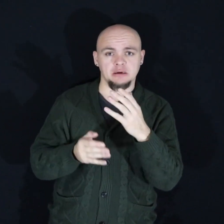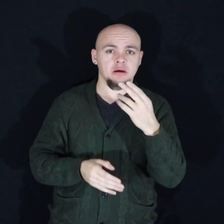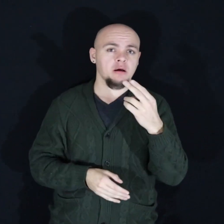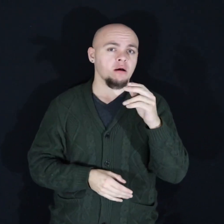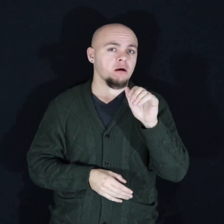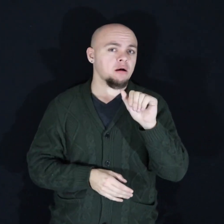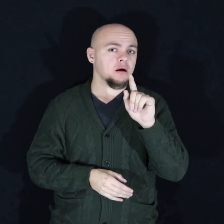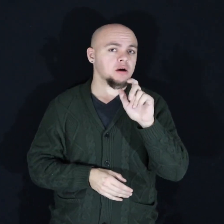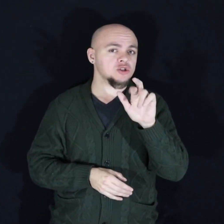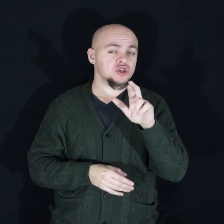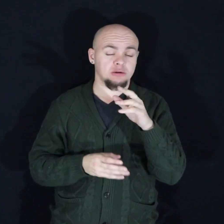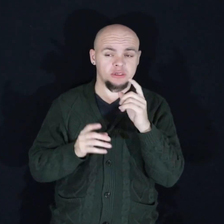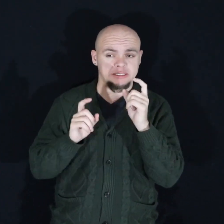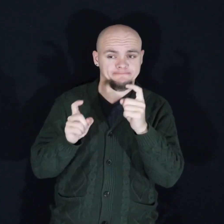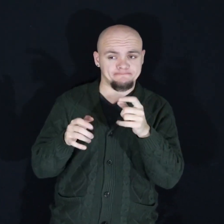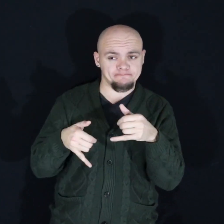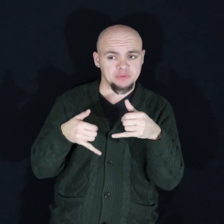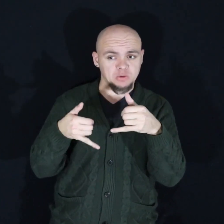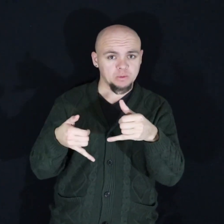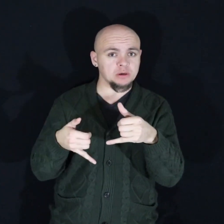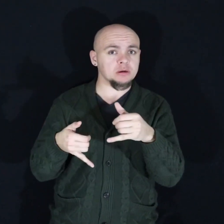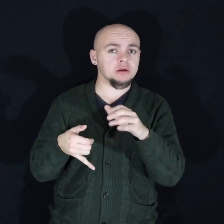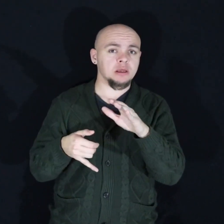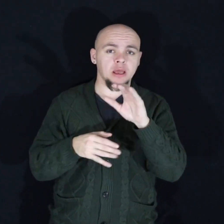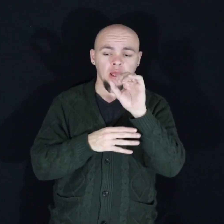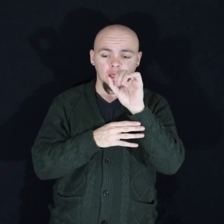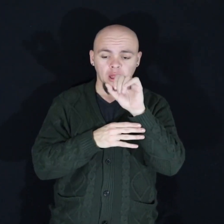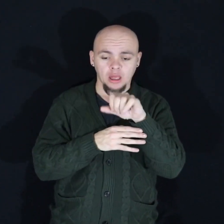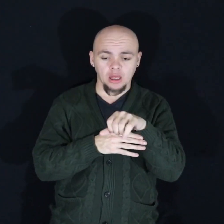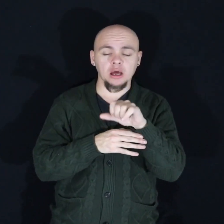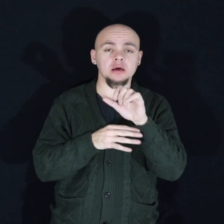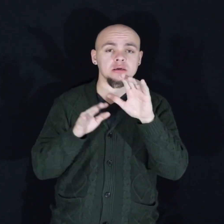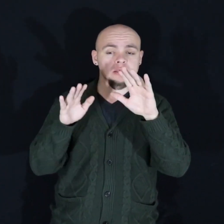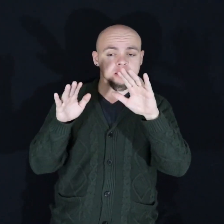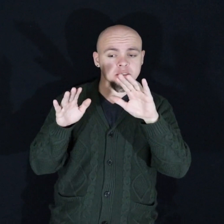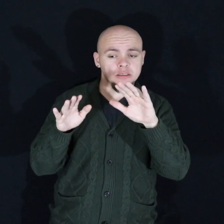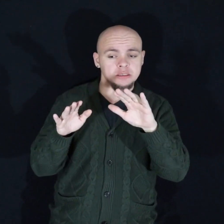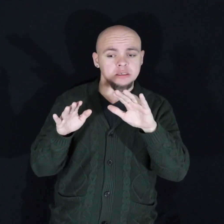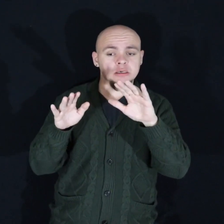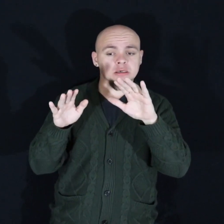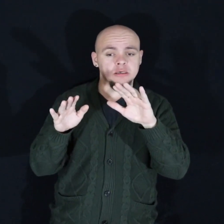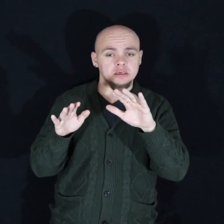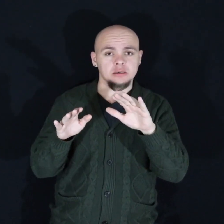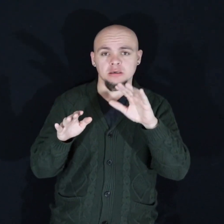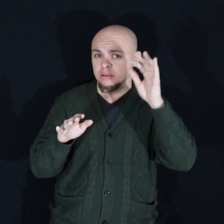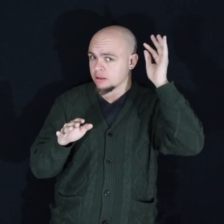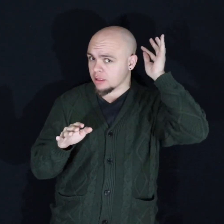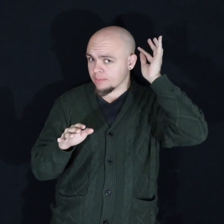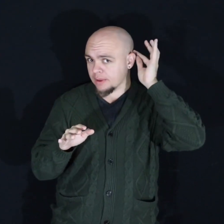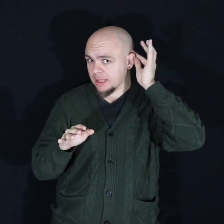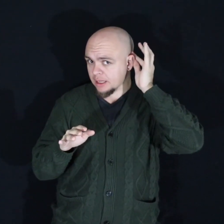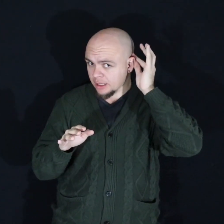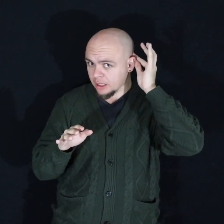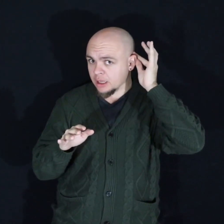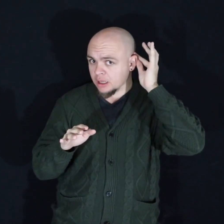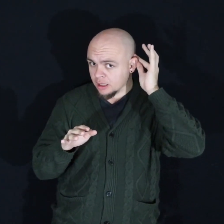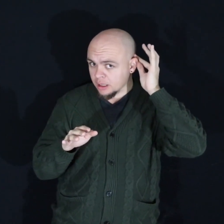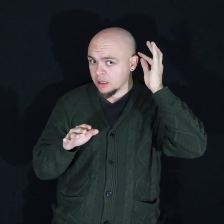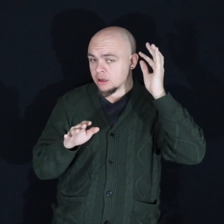her with every bit of lowering of her head when I put light pressure on the top of her poll, which is behind her ears on top of her